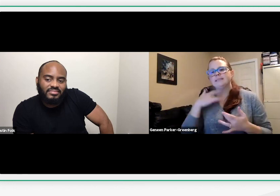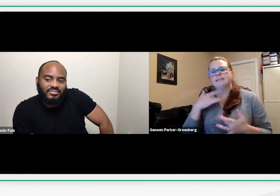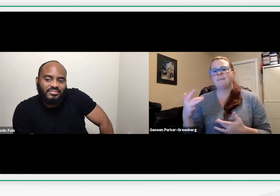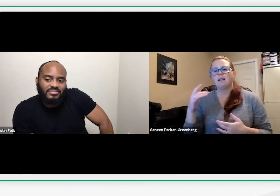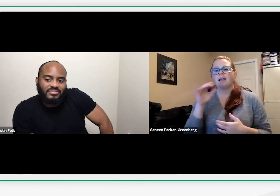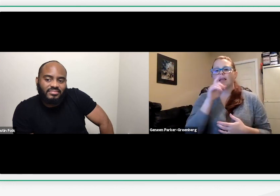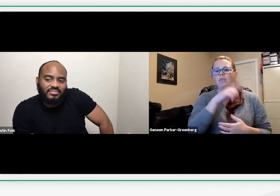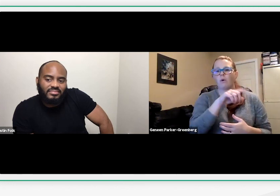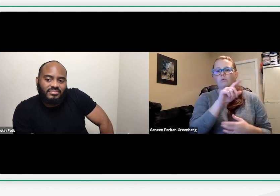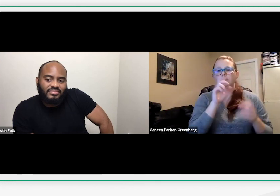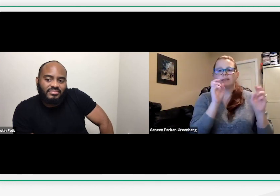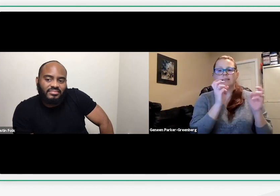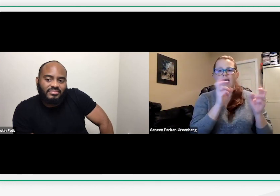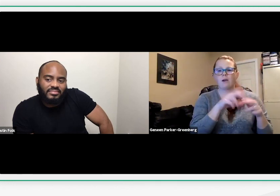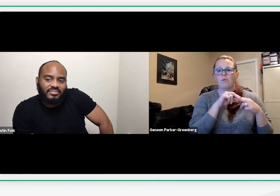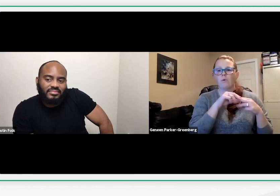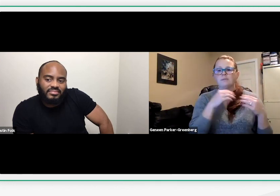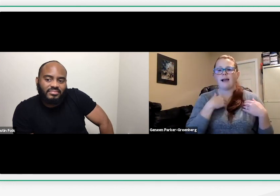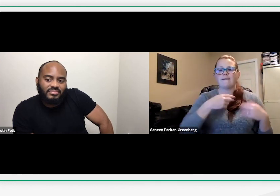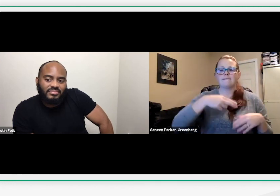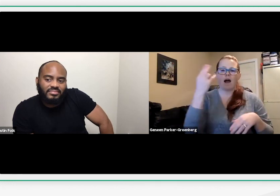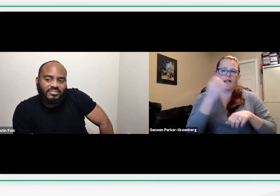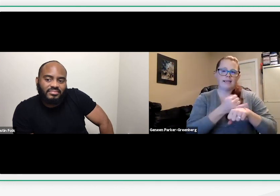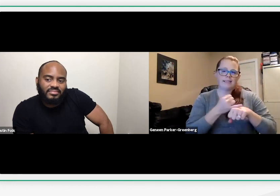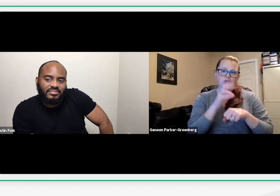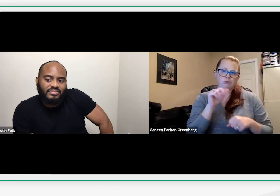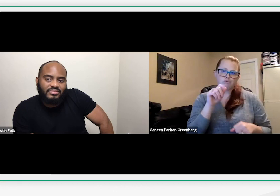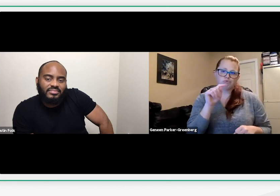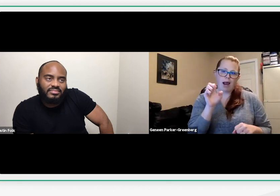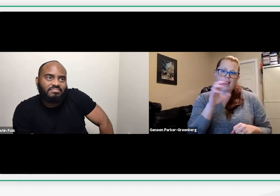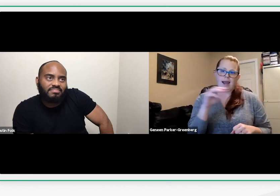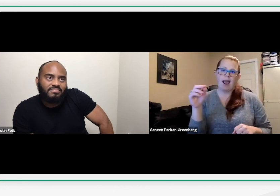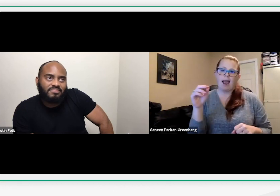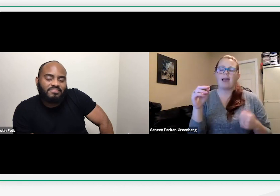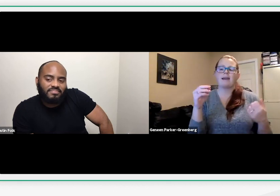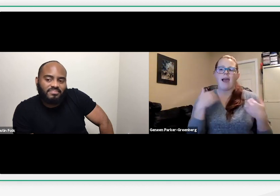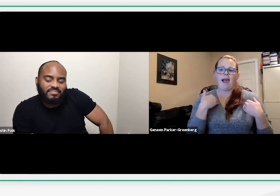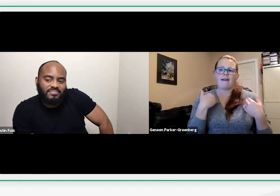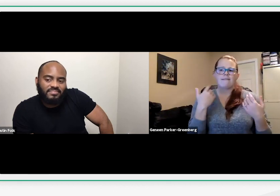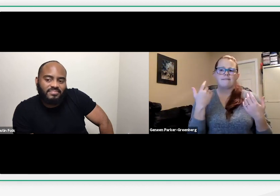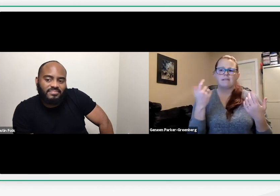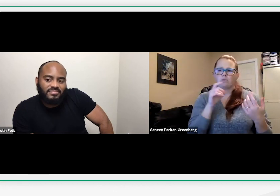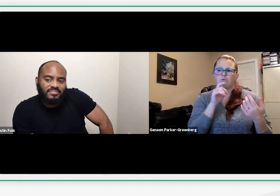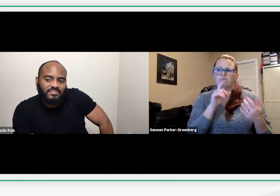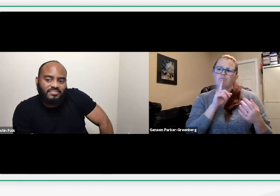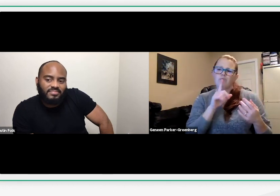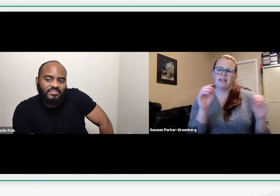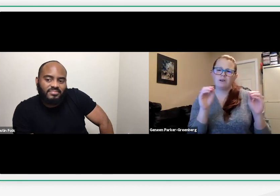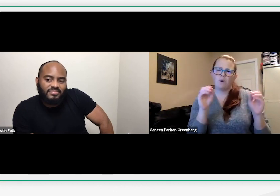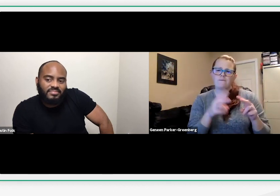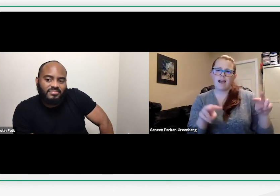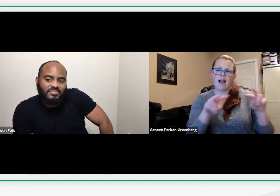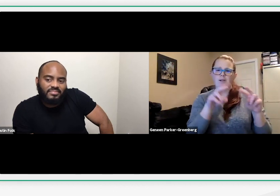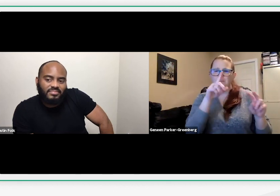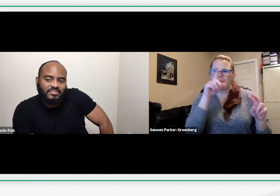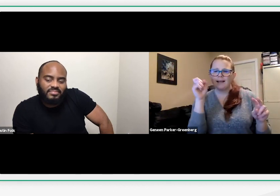money with your car as collateral, and that's a bad idea because typically title loans have very high interest rates